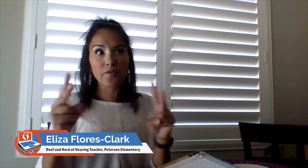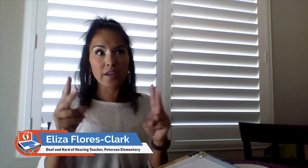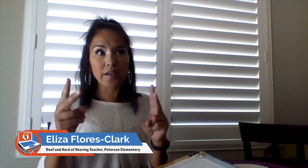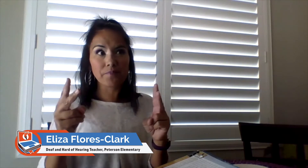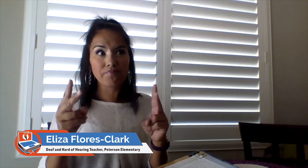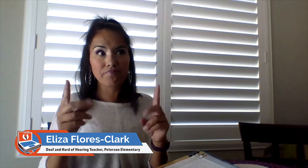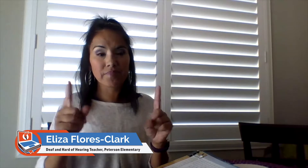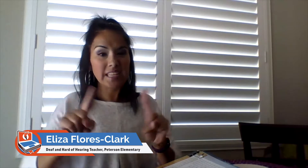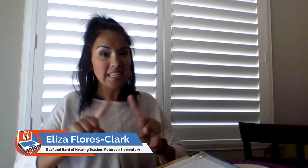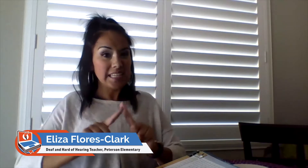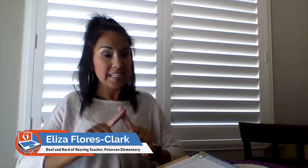Very